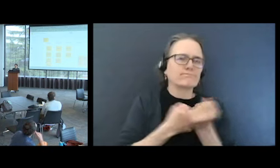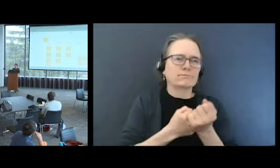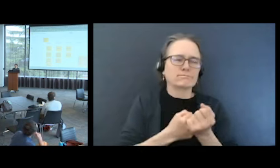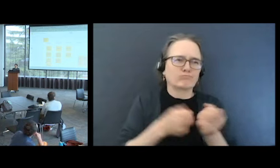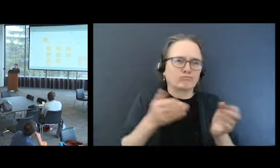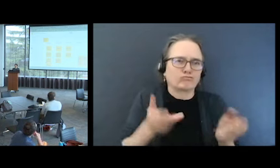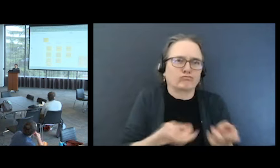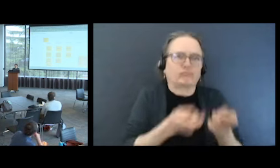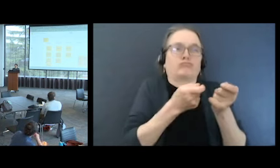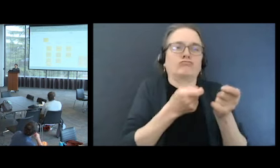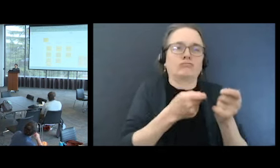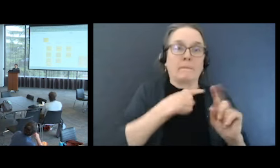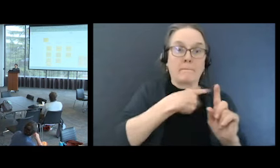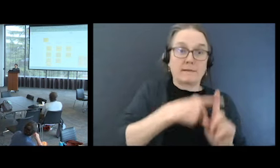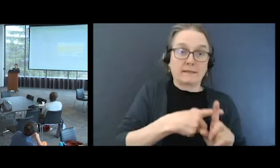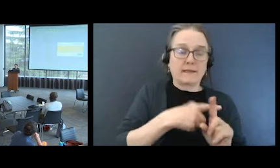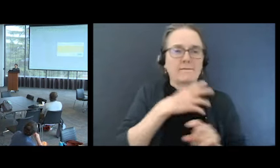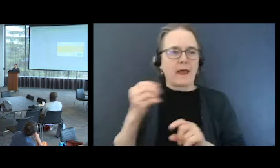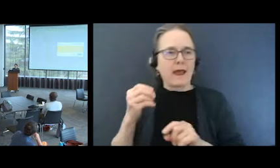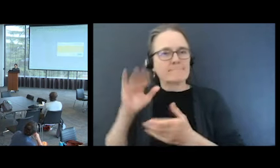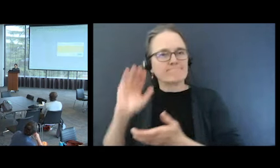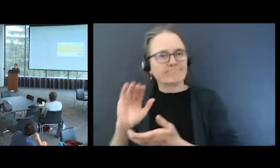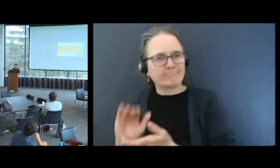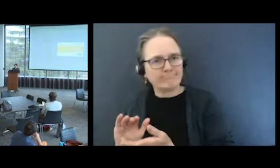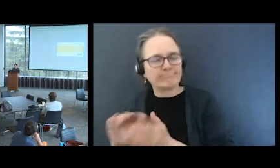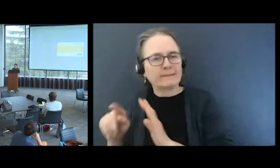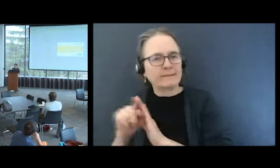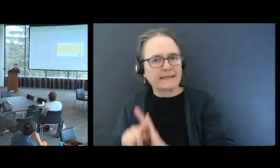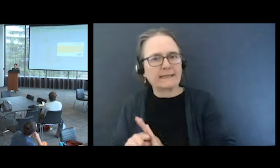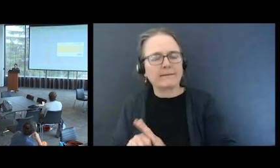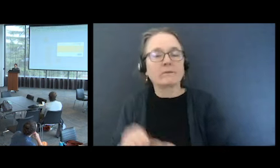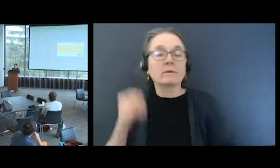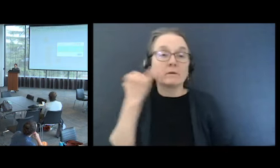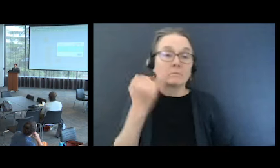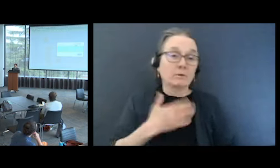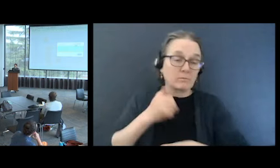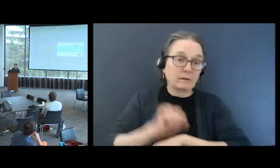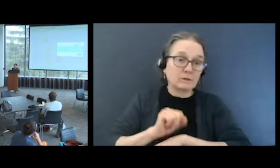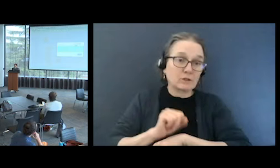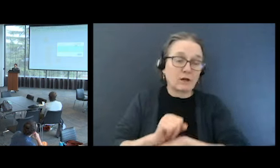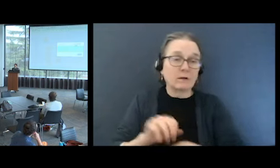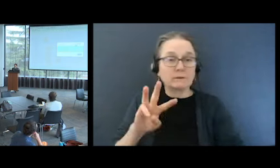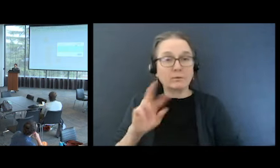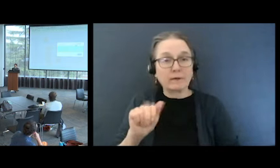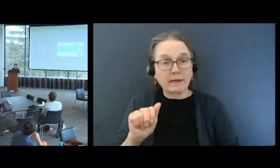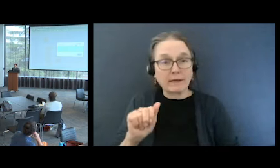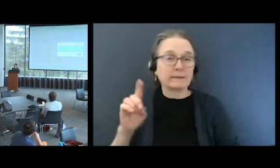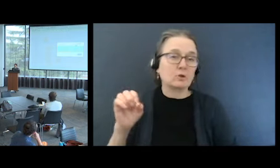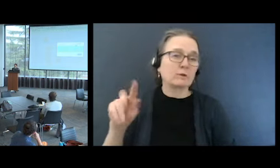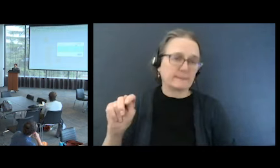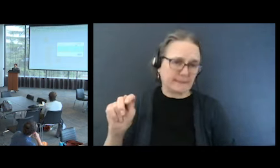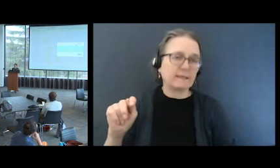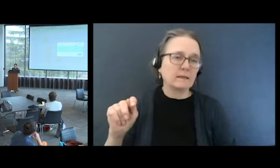at a neighborhood, or, you know, if your job is WSDOT and you're trying to pull together meaningful metrics